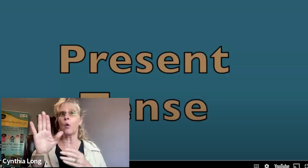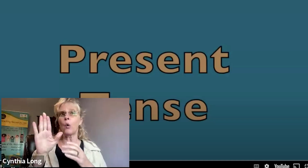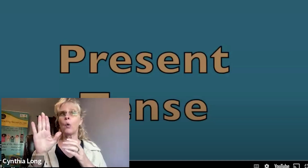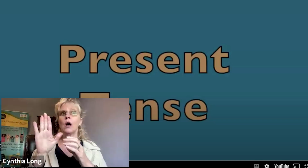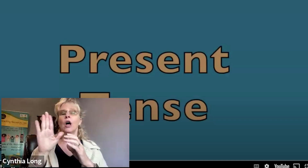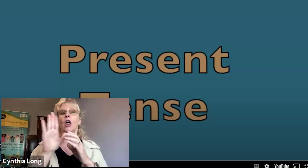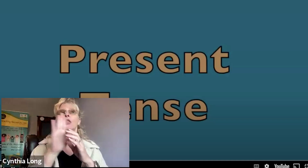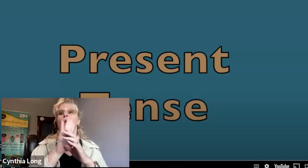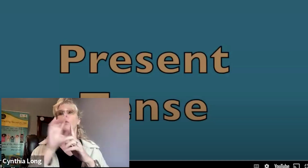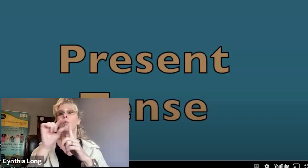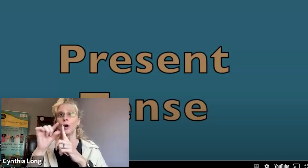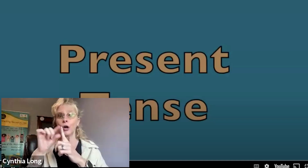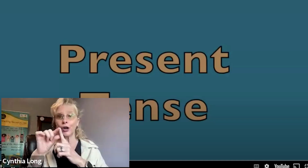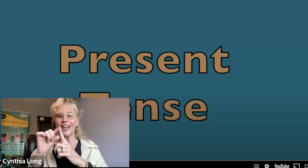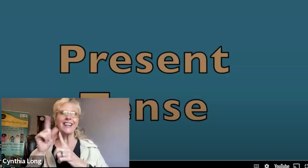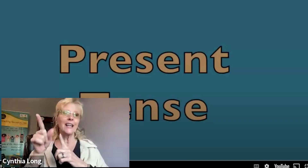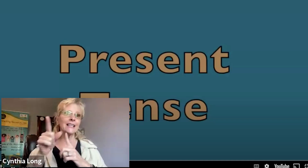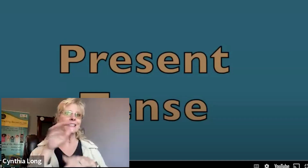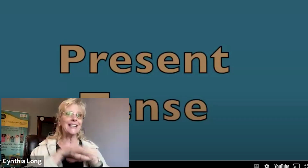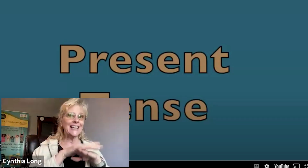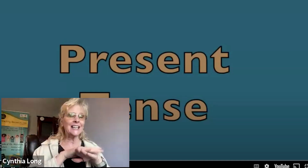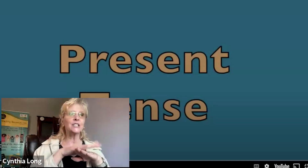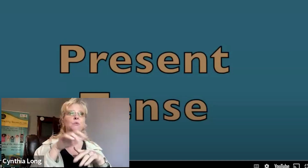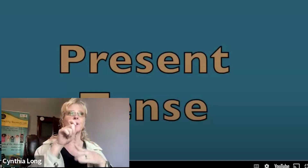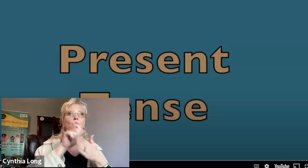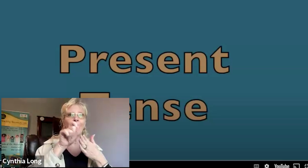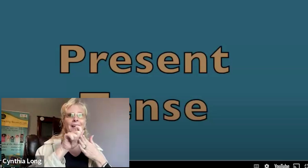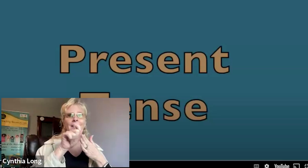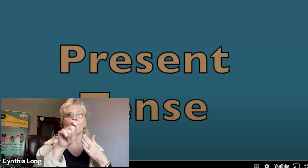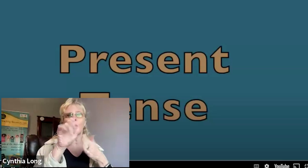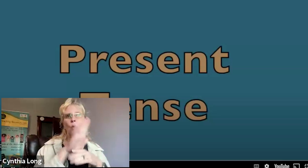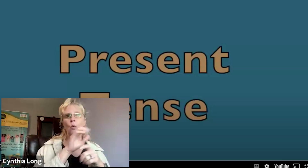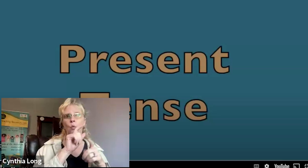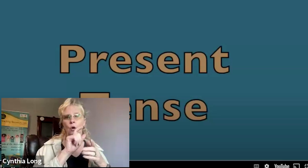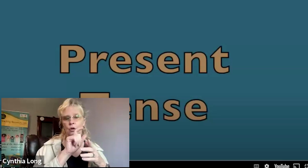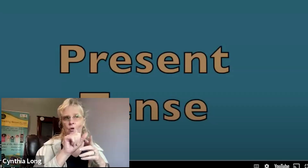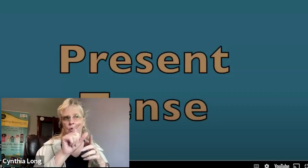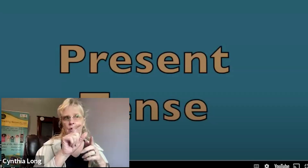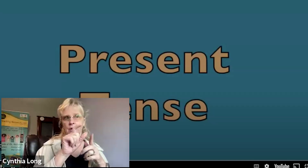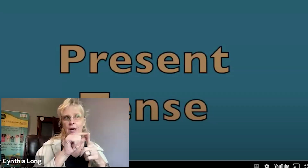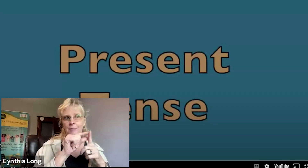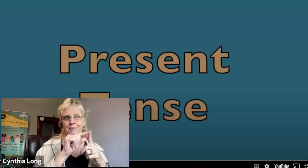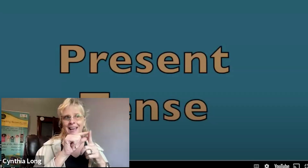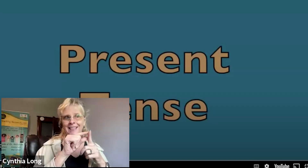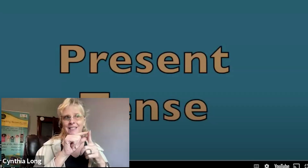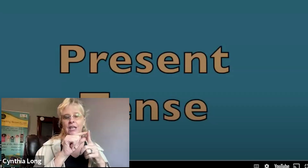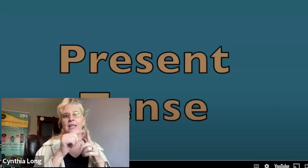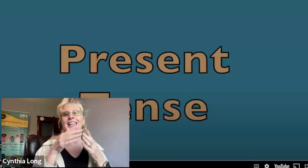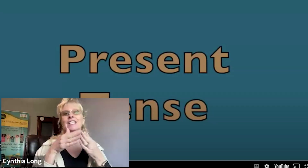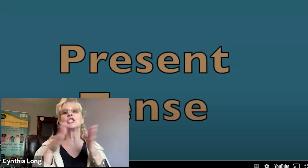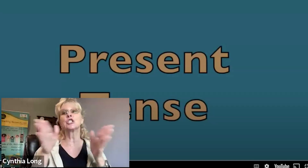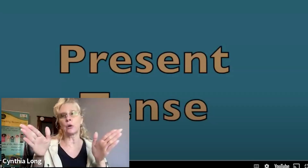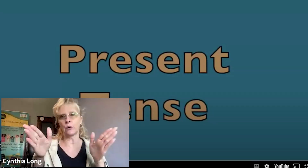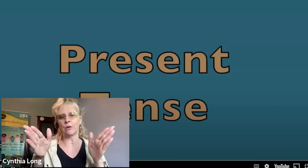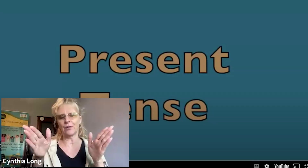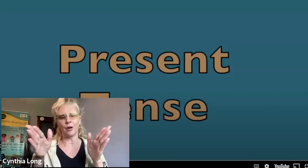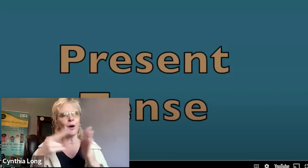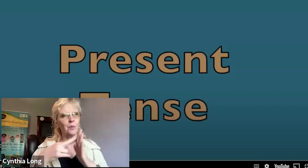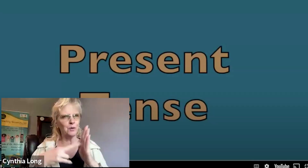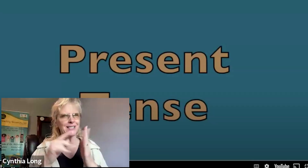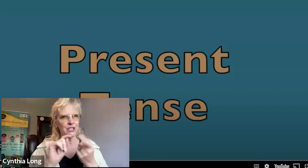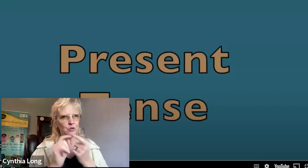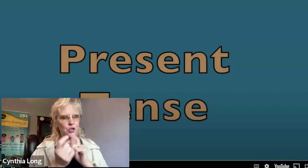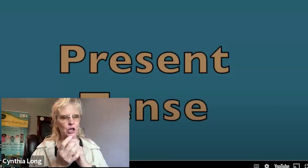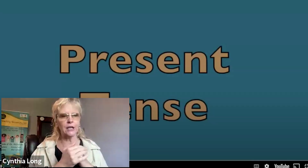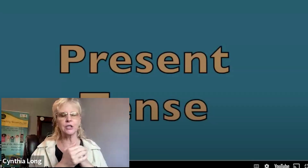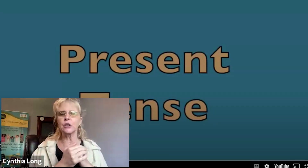spell the whole word unless in English we write the whole word. That's in general. There